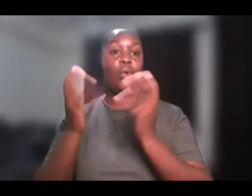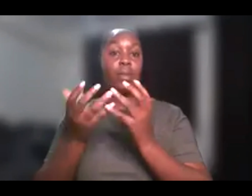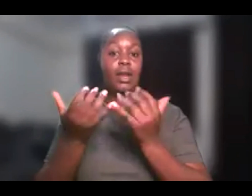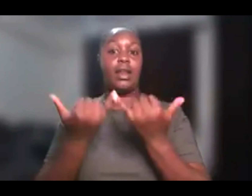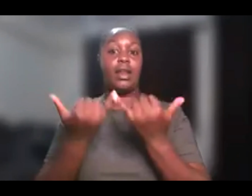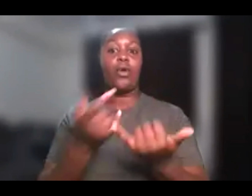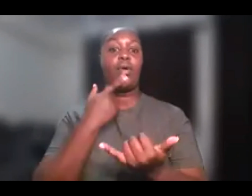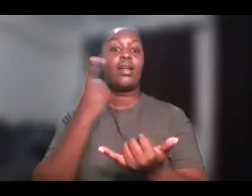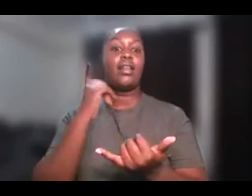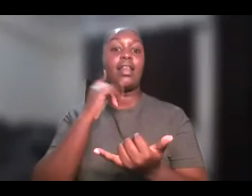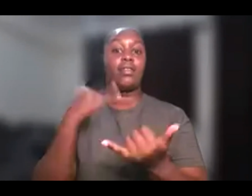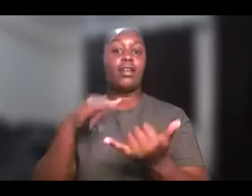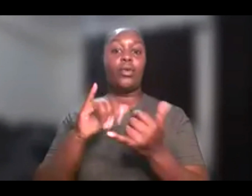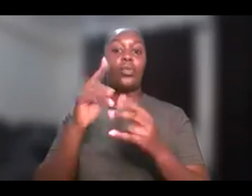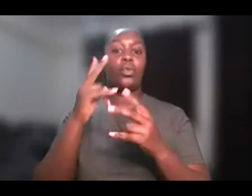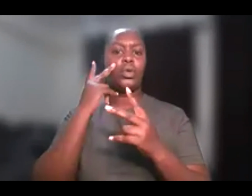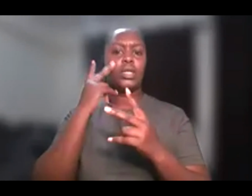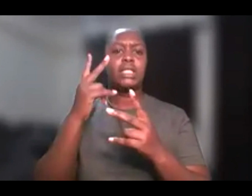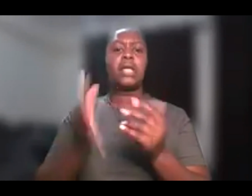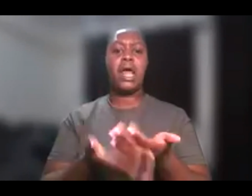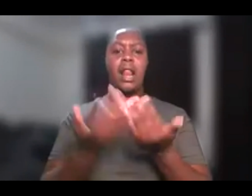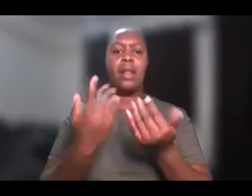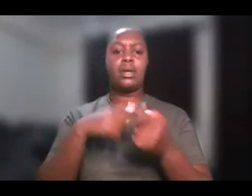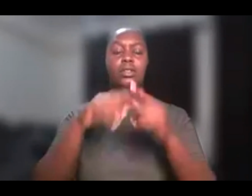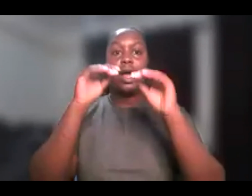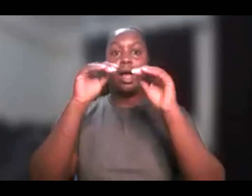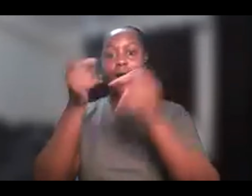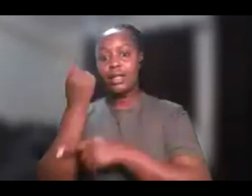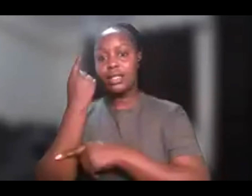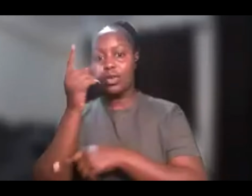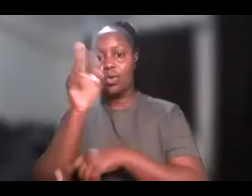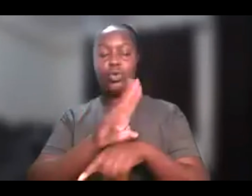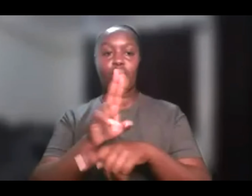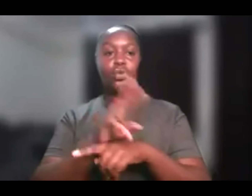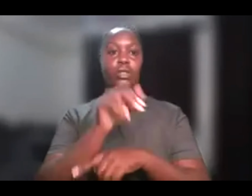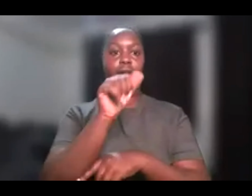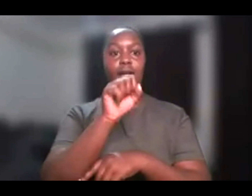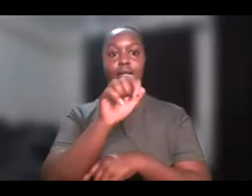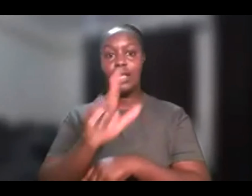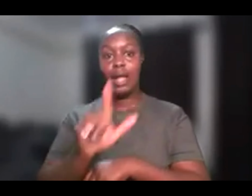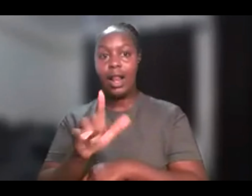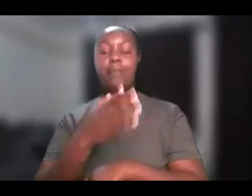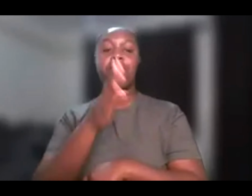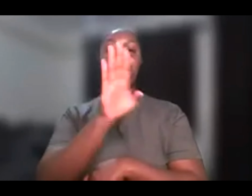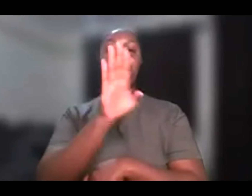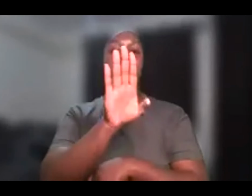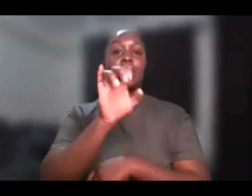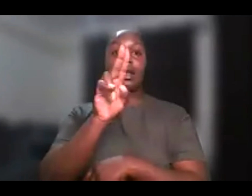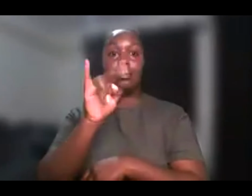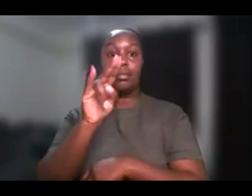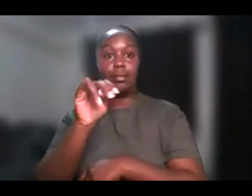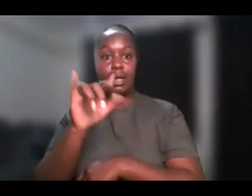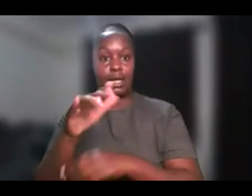and Beninese sign language are different, like English and French are different. So, as we know, and